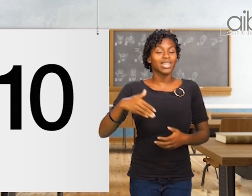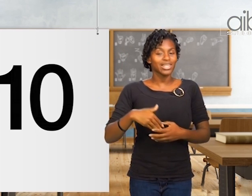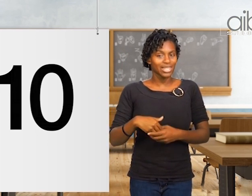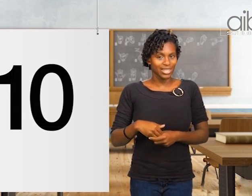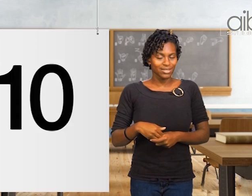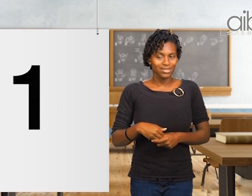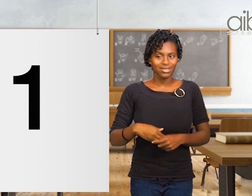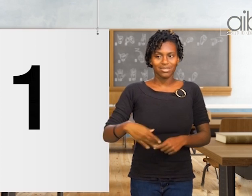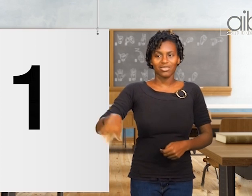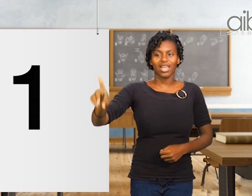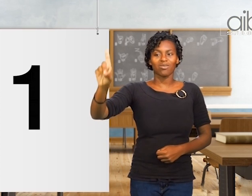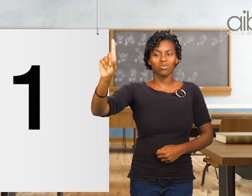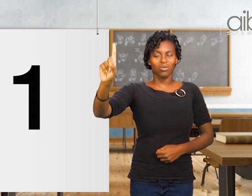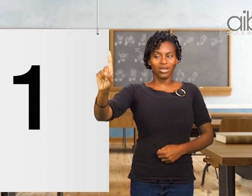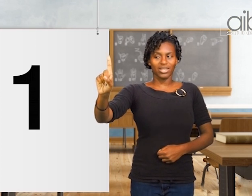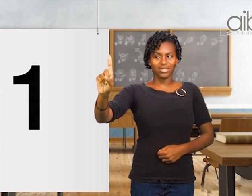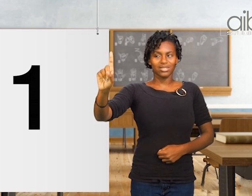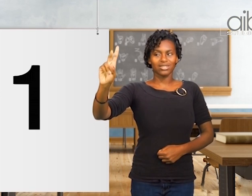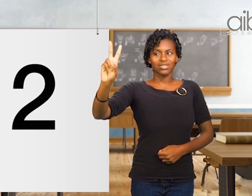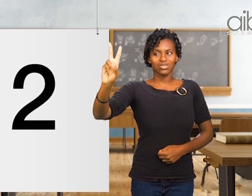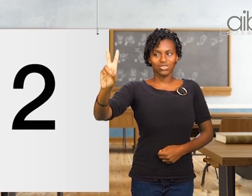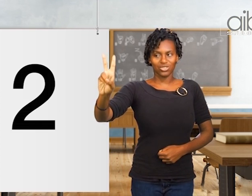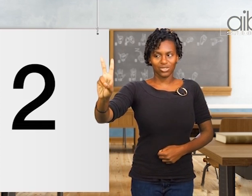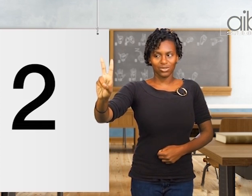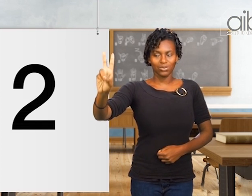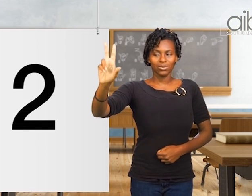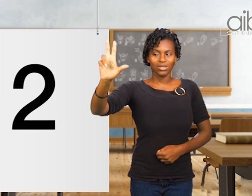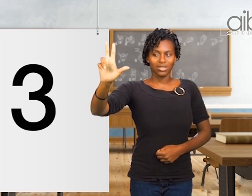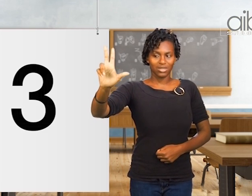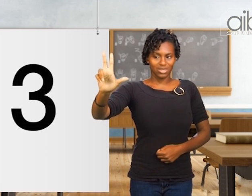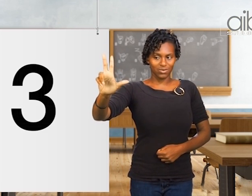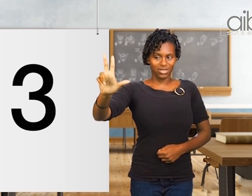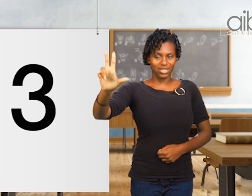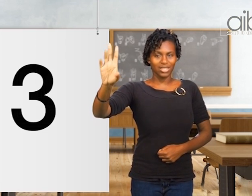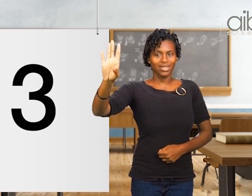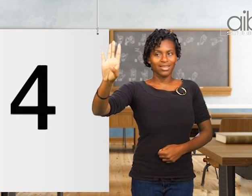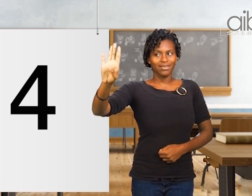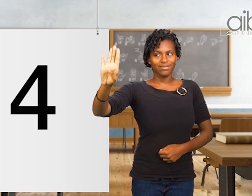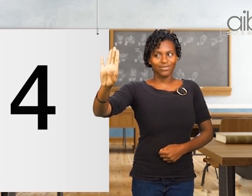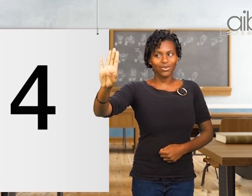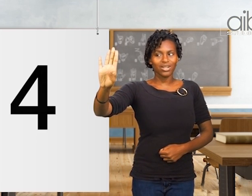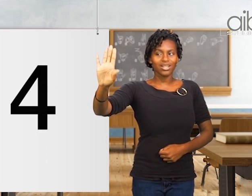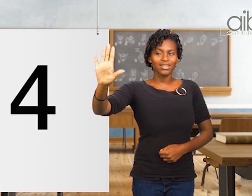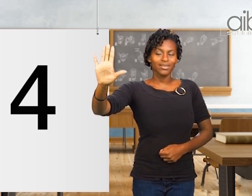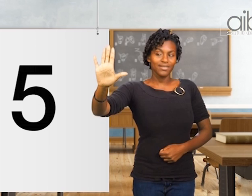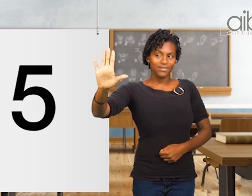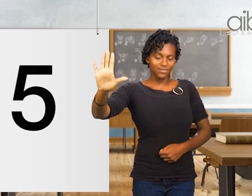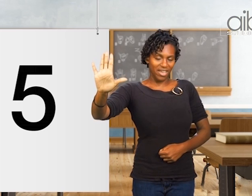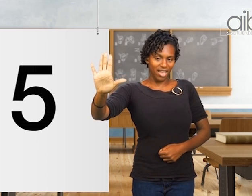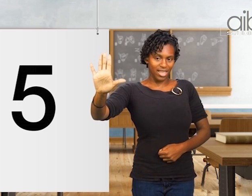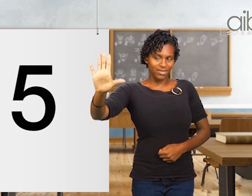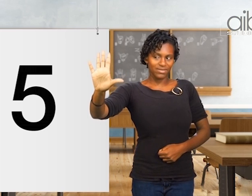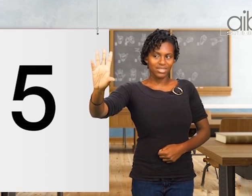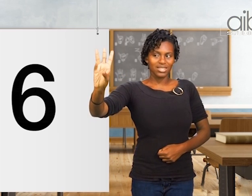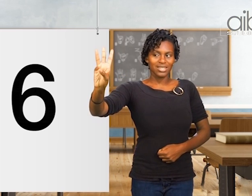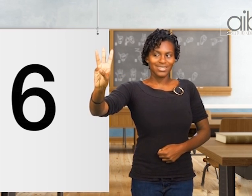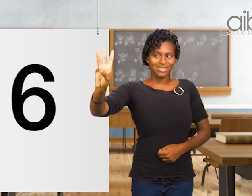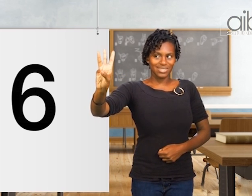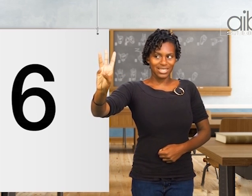that again. So you have 1, 2, 3, 4, 5,